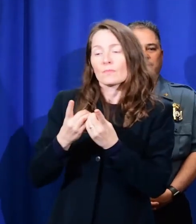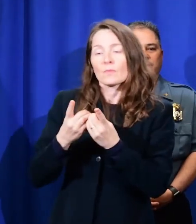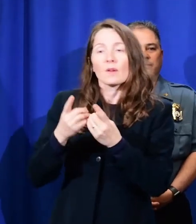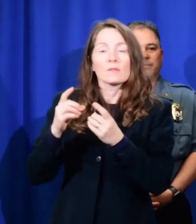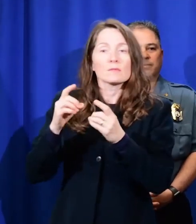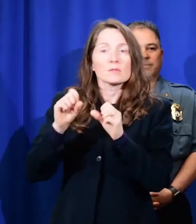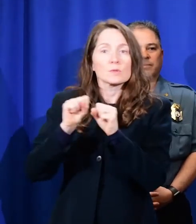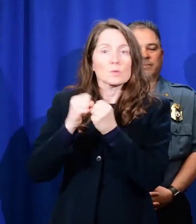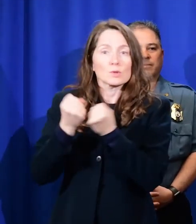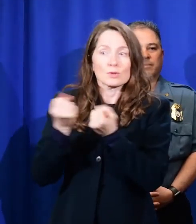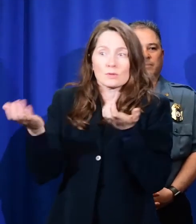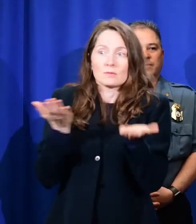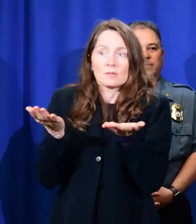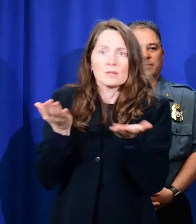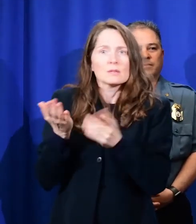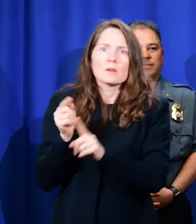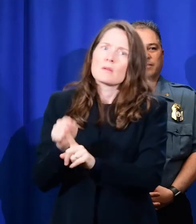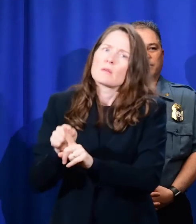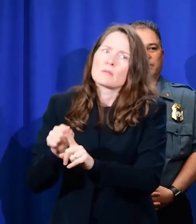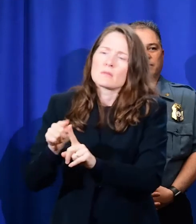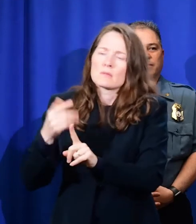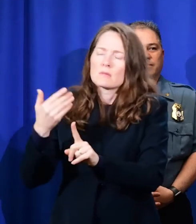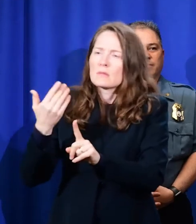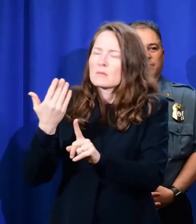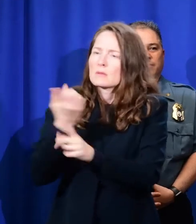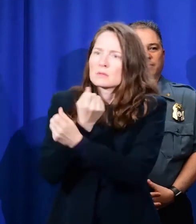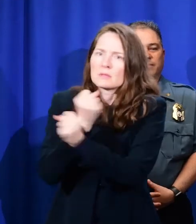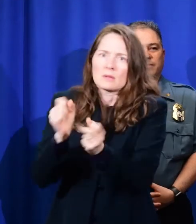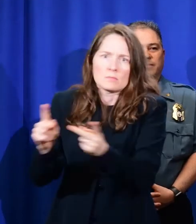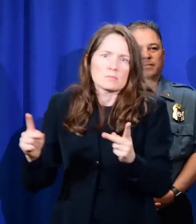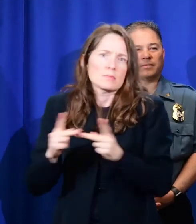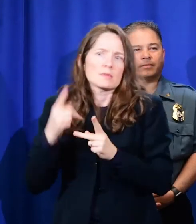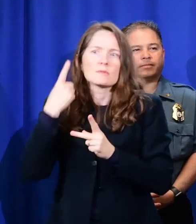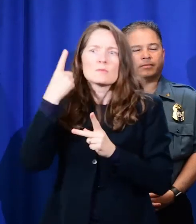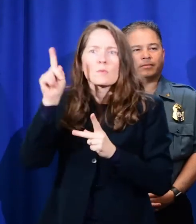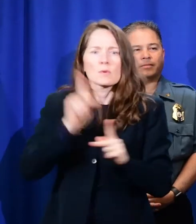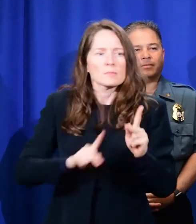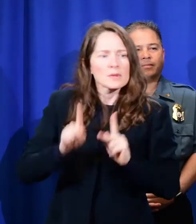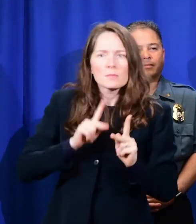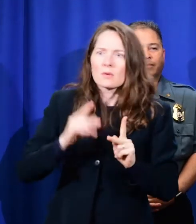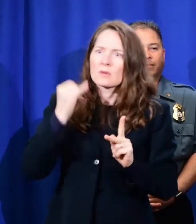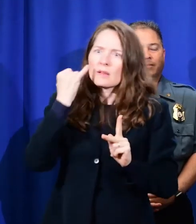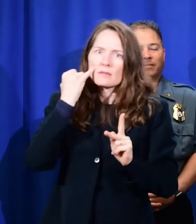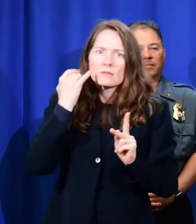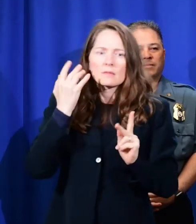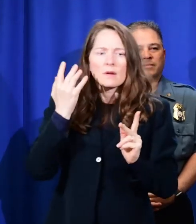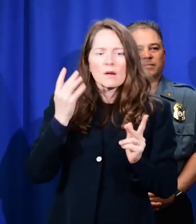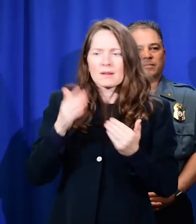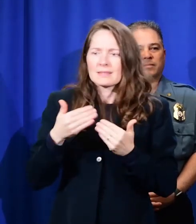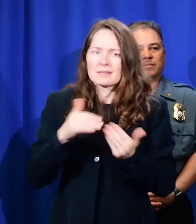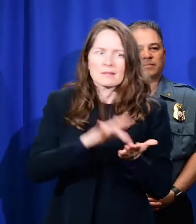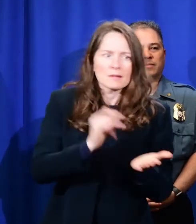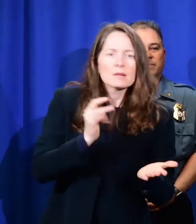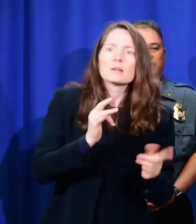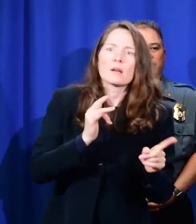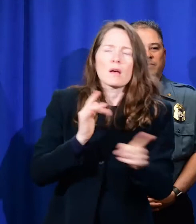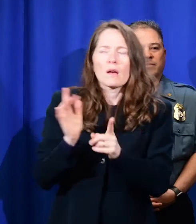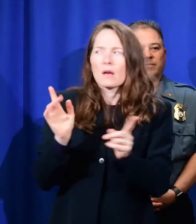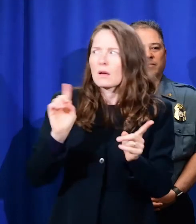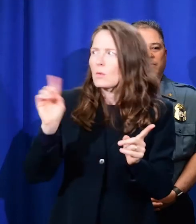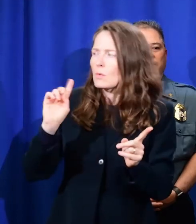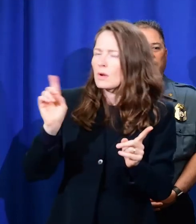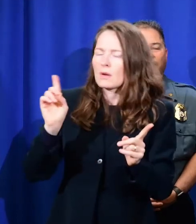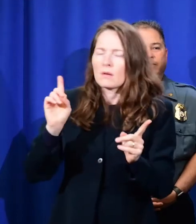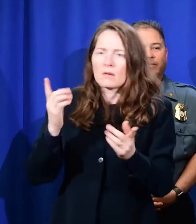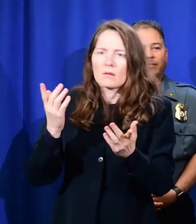for our most vulnerable during the most challenging time in our world's history, and so many other